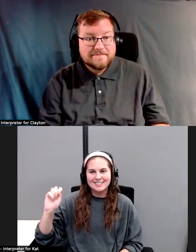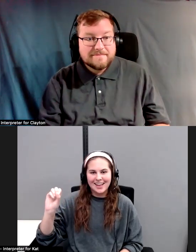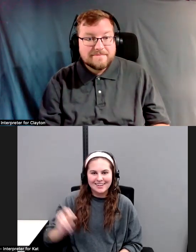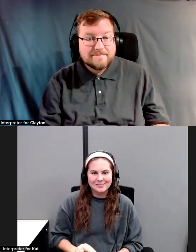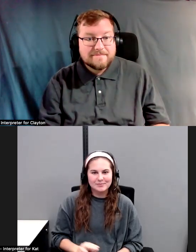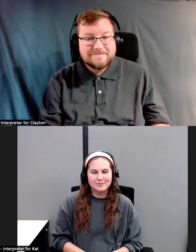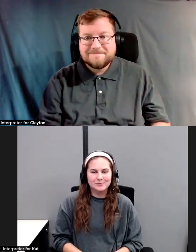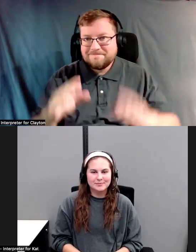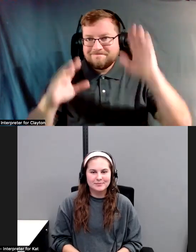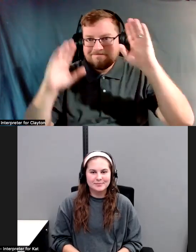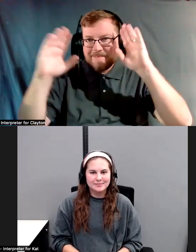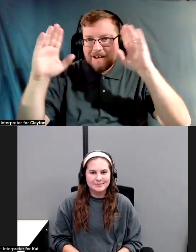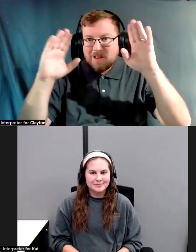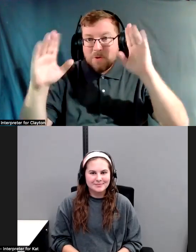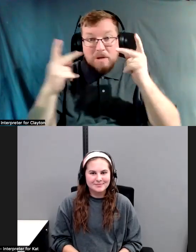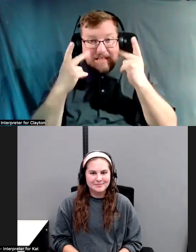Hello. Can you see me?